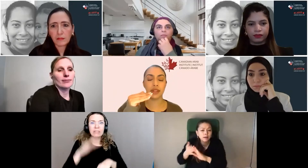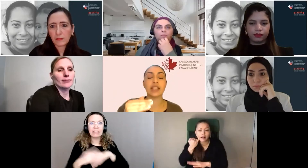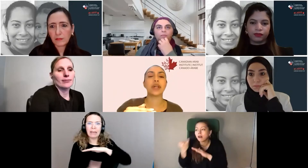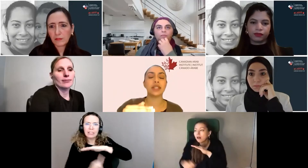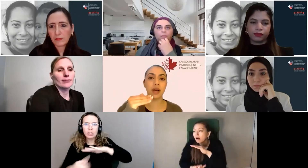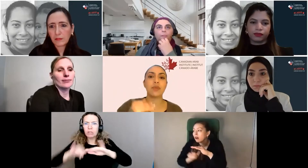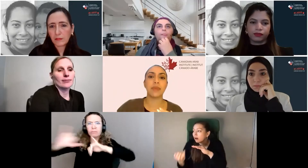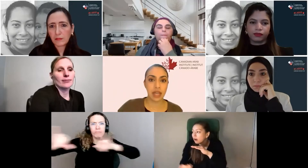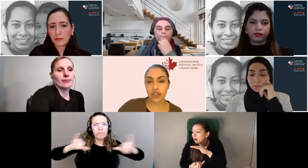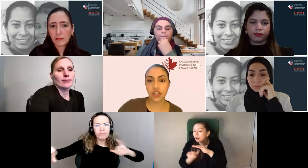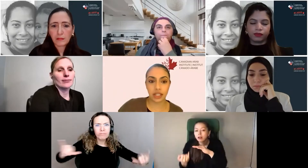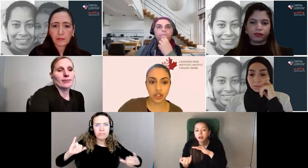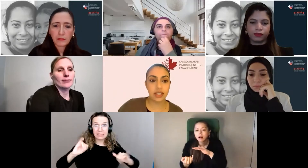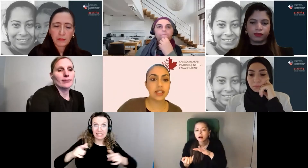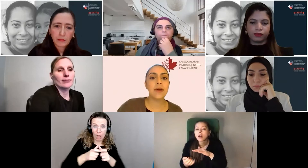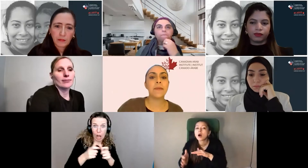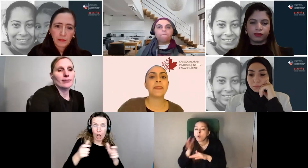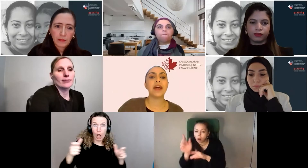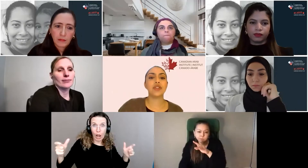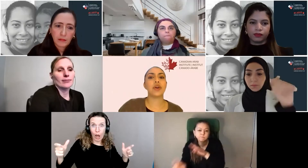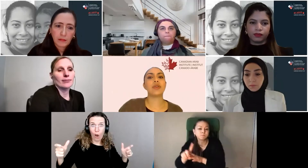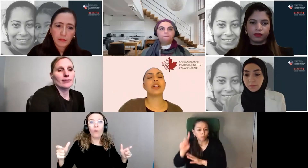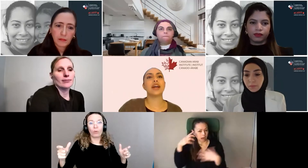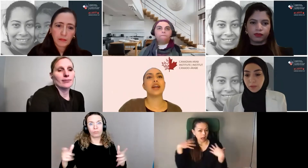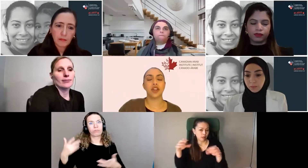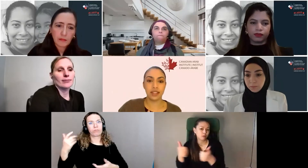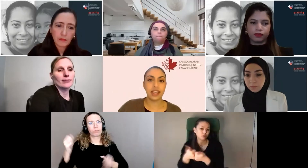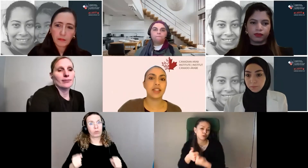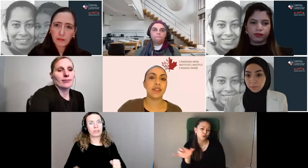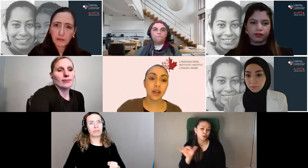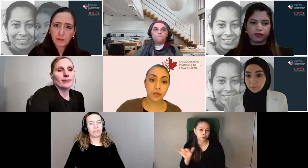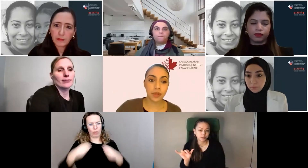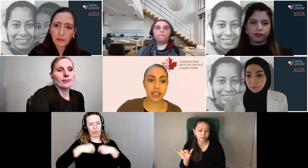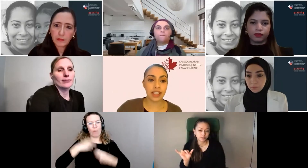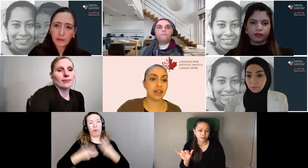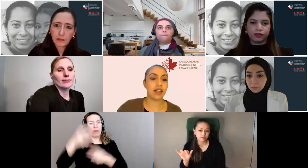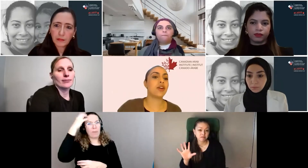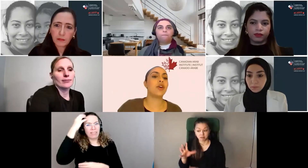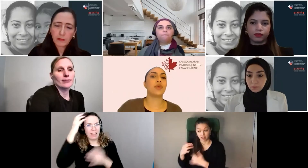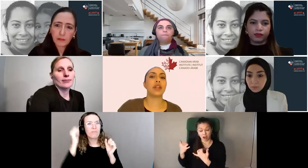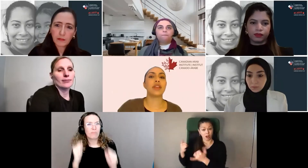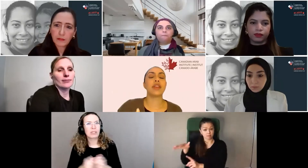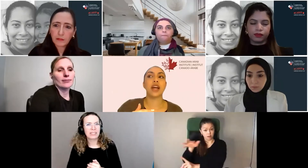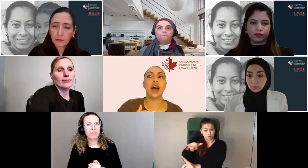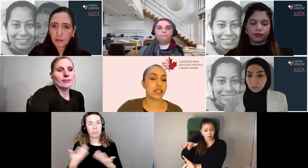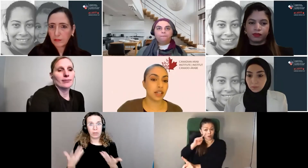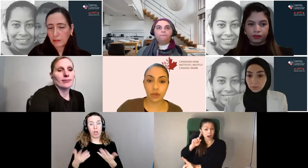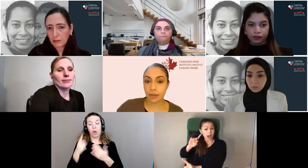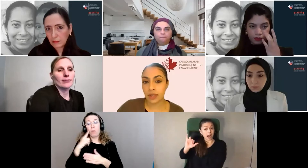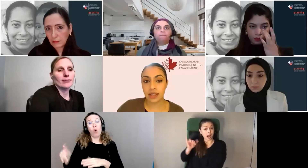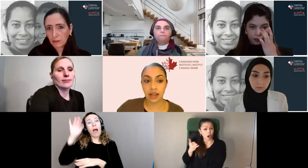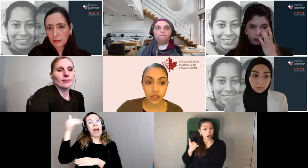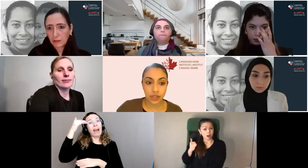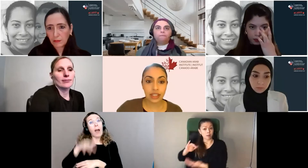come with mental health challenges. And so in the context of the Arab community in Canada, with the highest